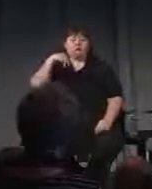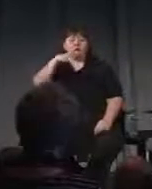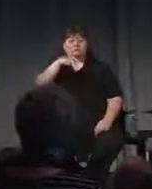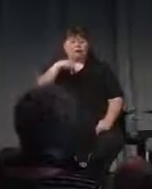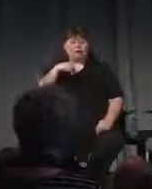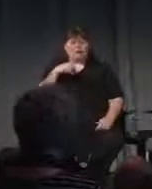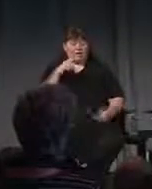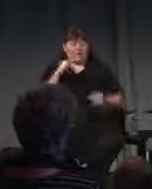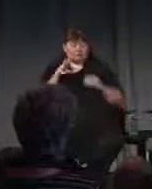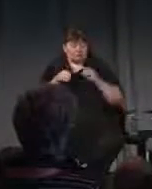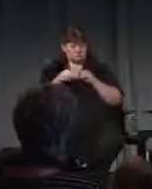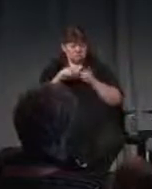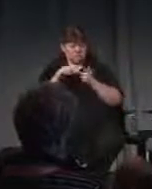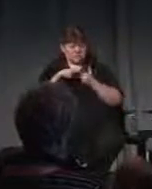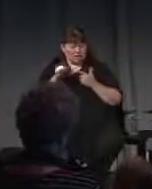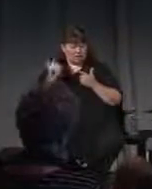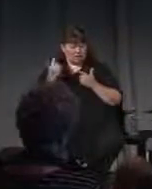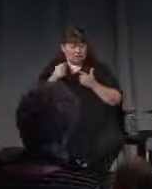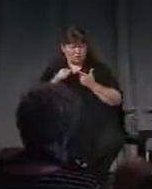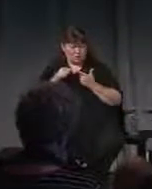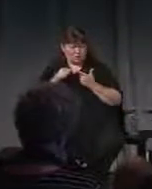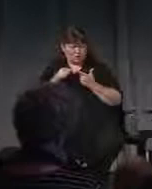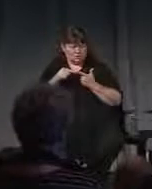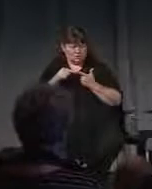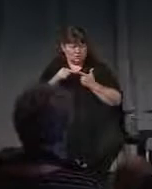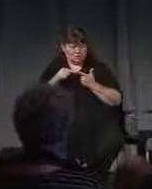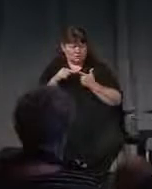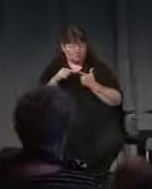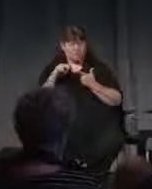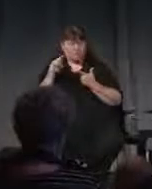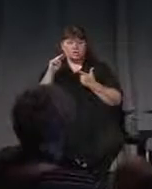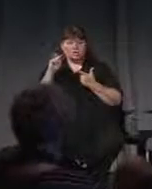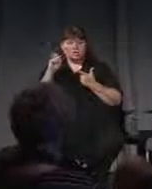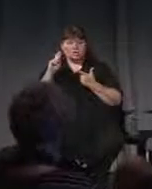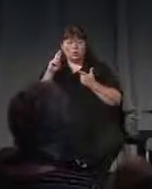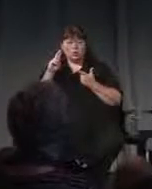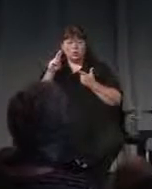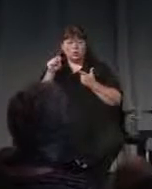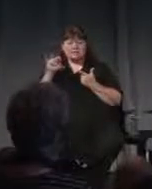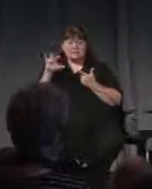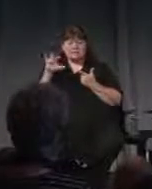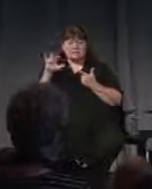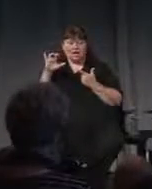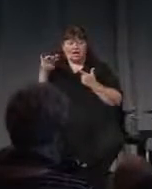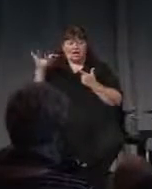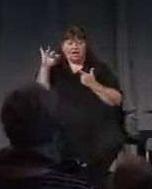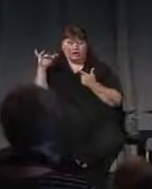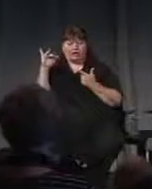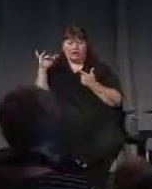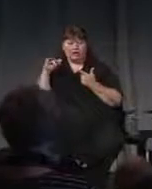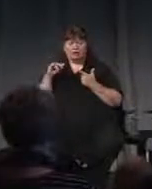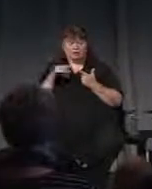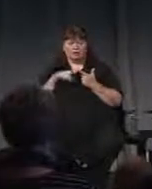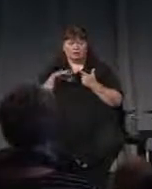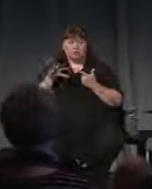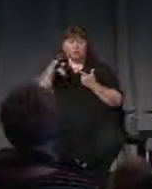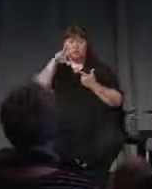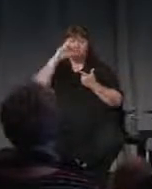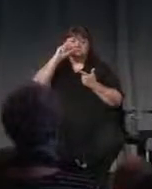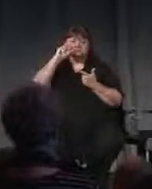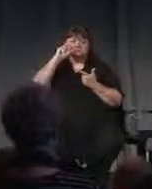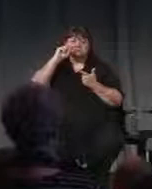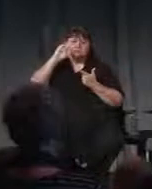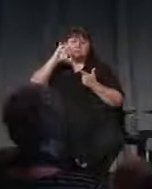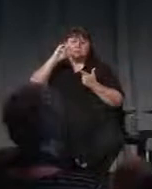And there was another one in the in the Nordic Pavilion where you would breathe carbon